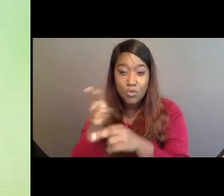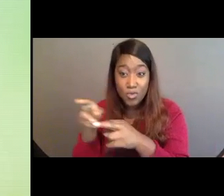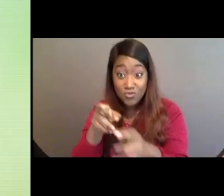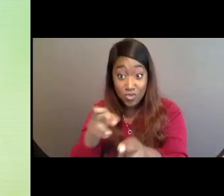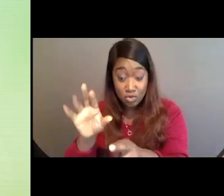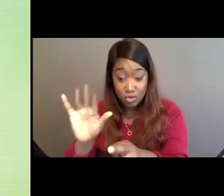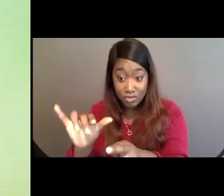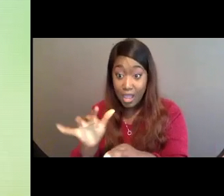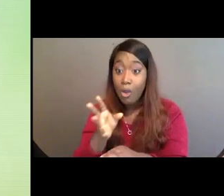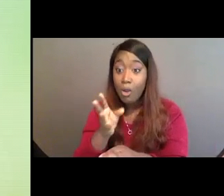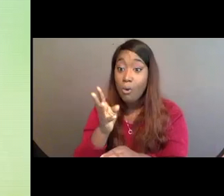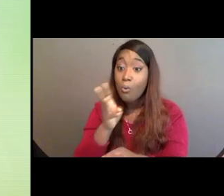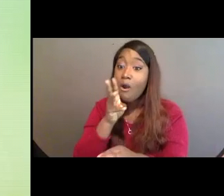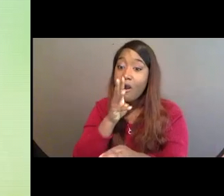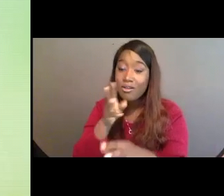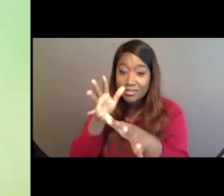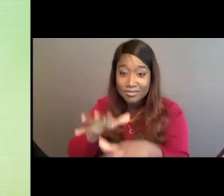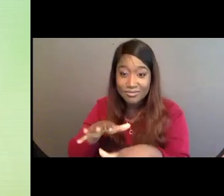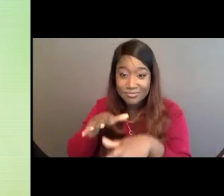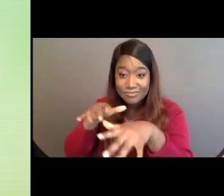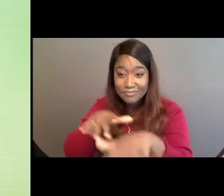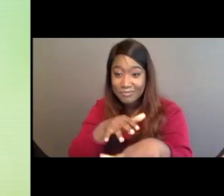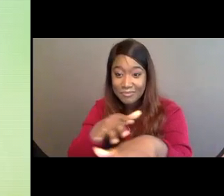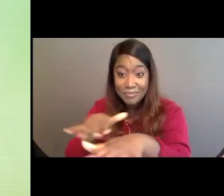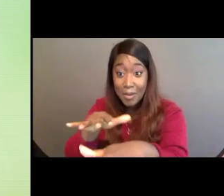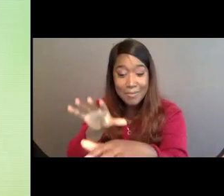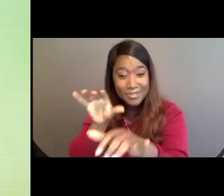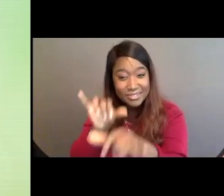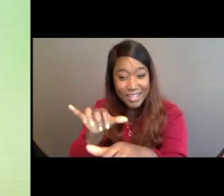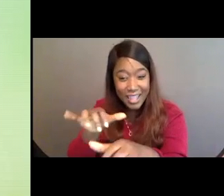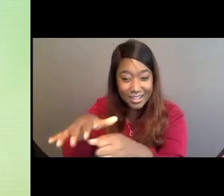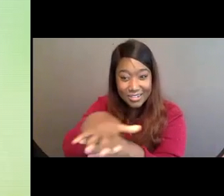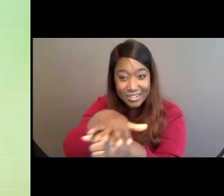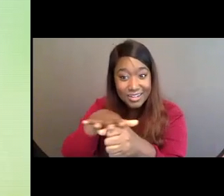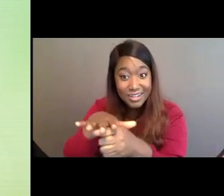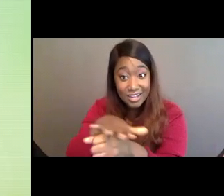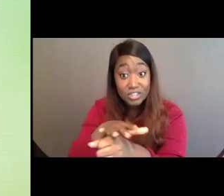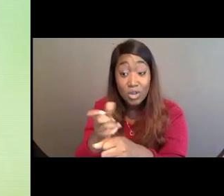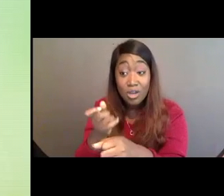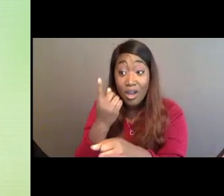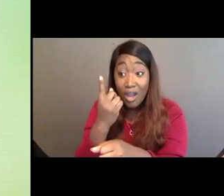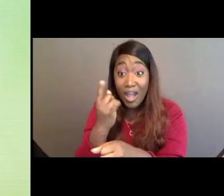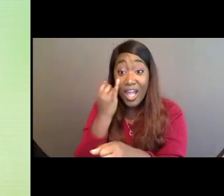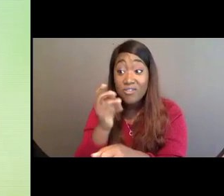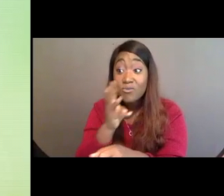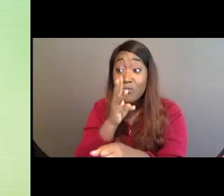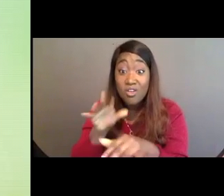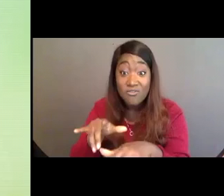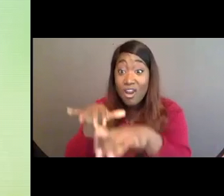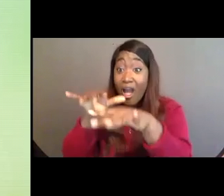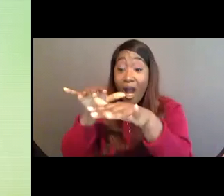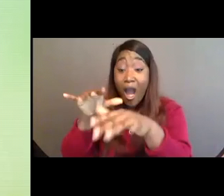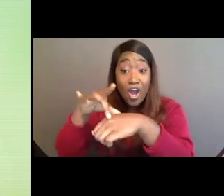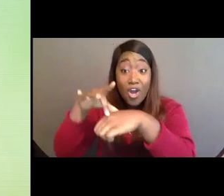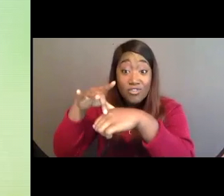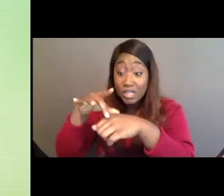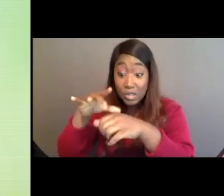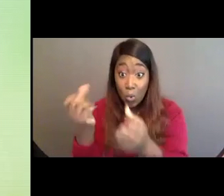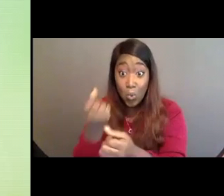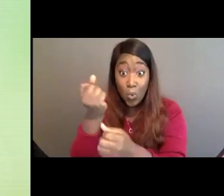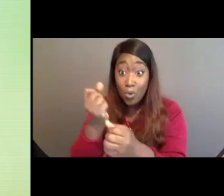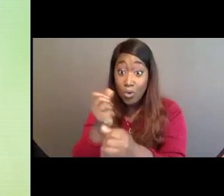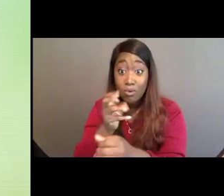water in place, right? When there's flooding, earth is not able to hold right, that in place.